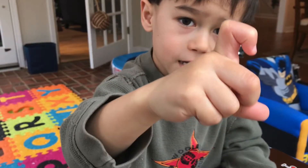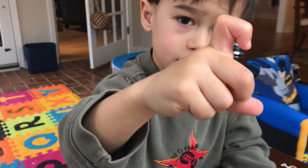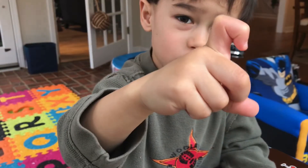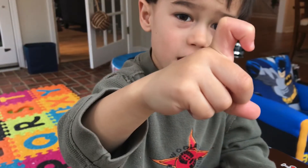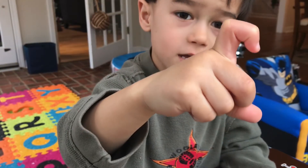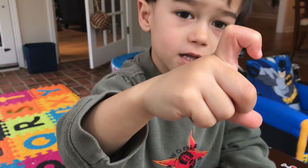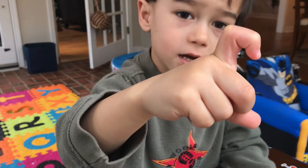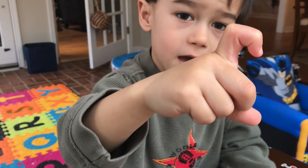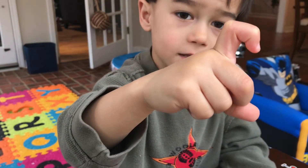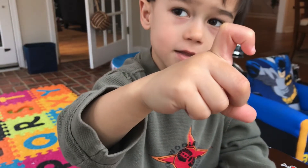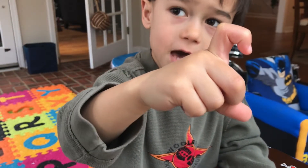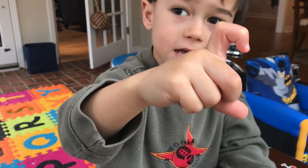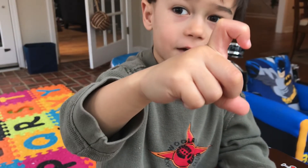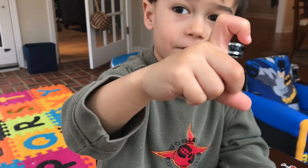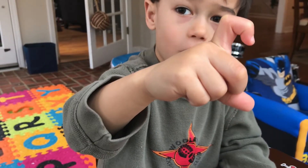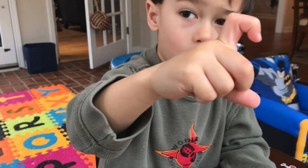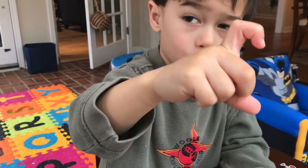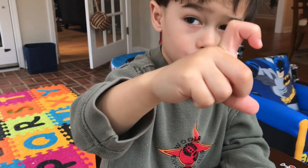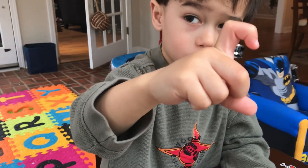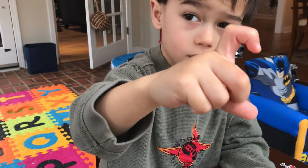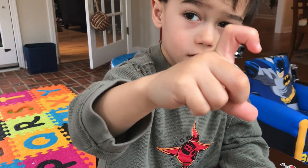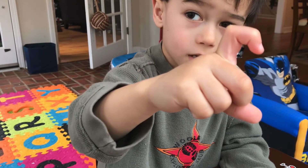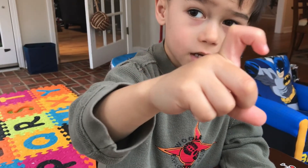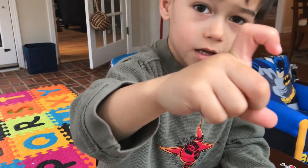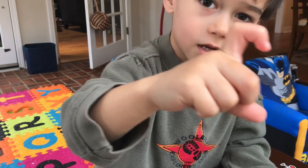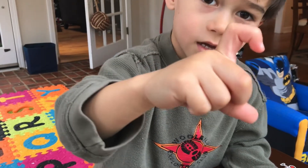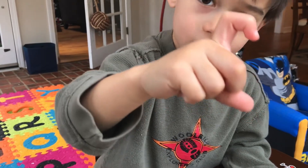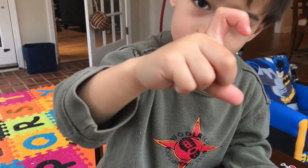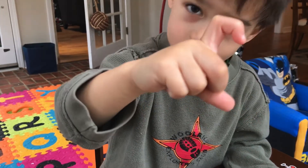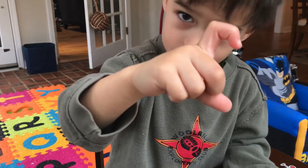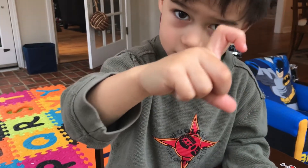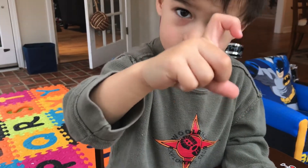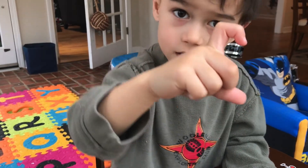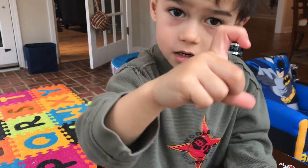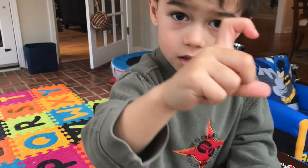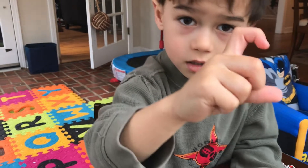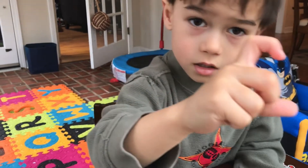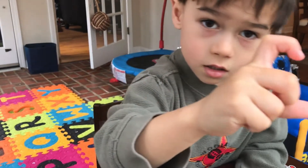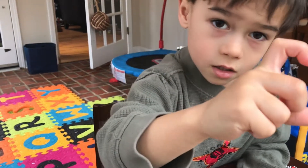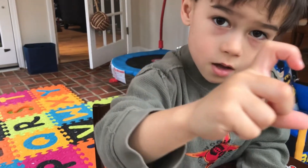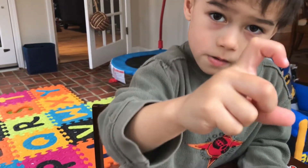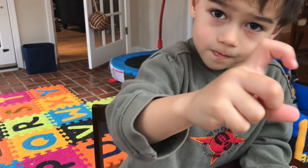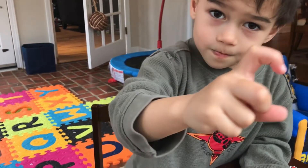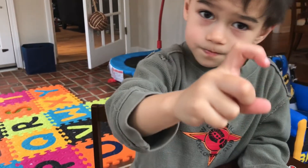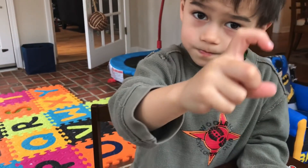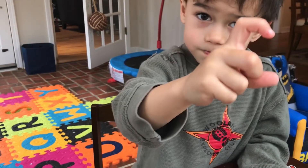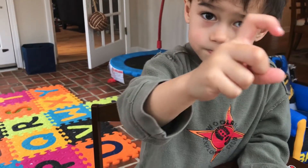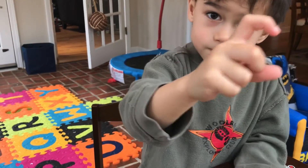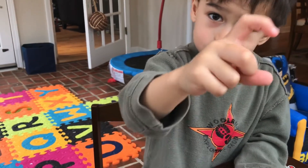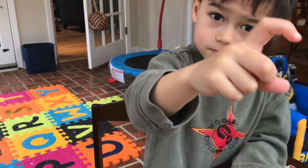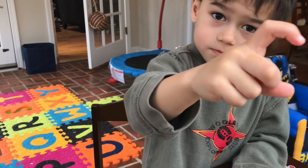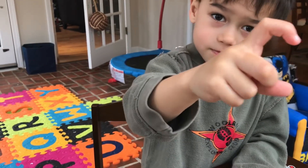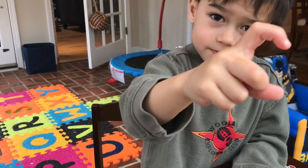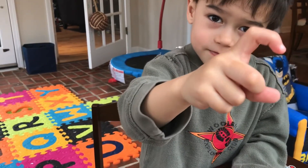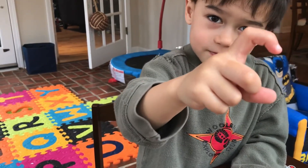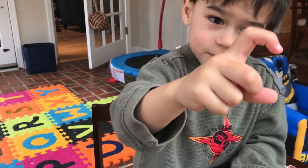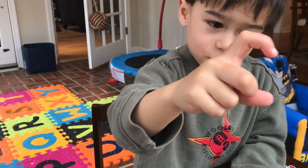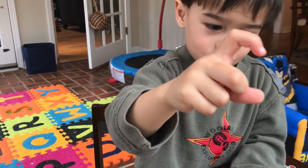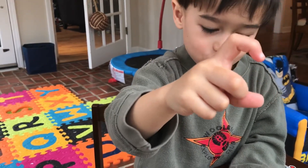X-ray and xylophone. Oh, that's right, Gabriel. X-ray and xylophone. Do you